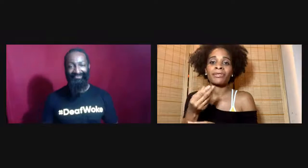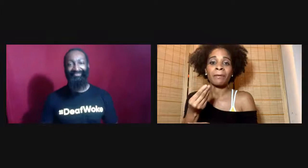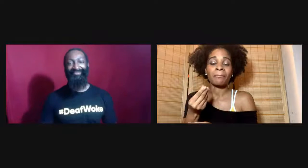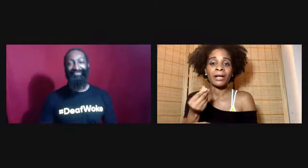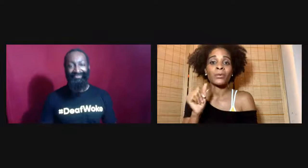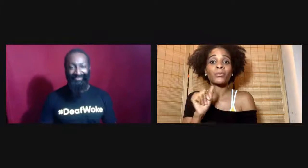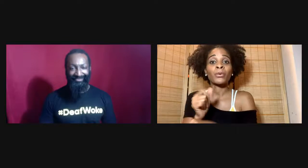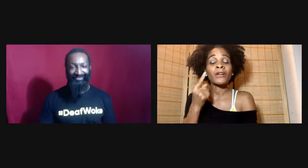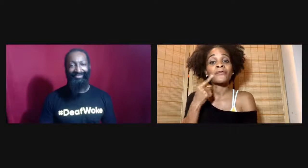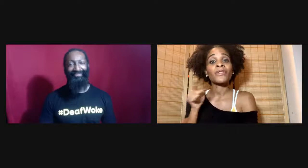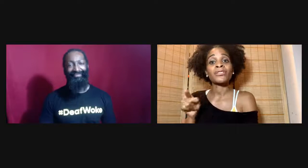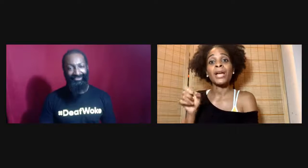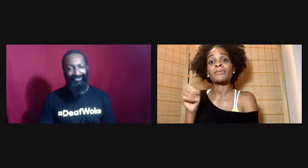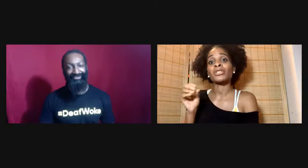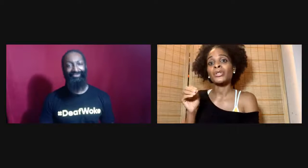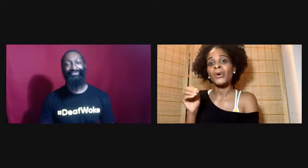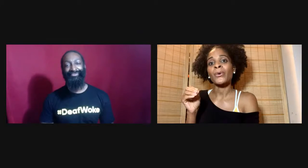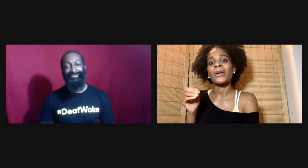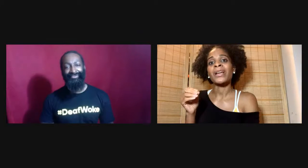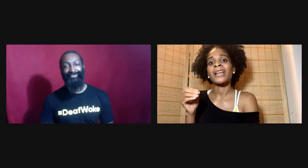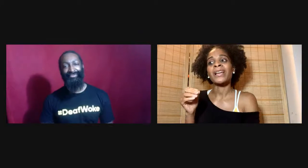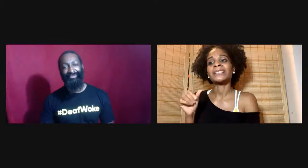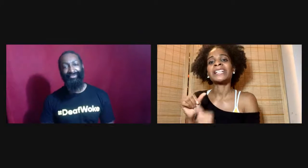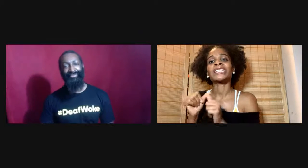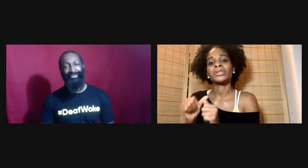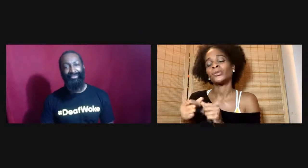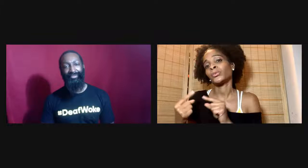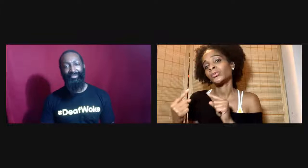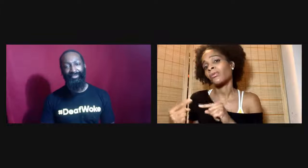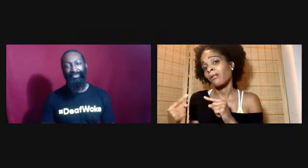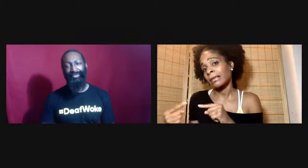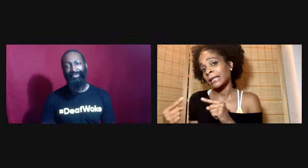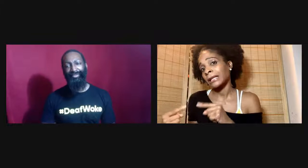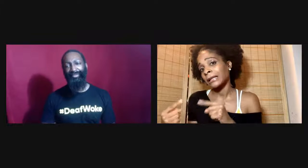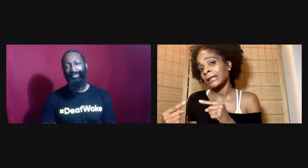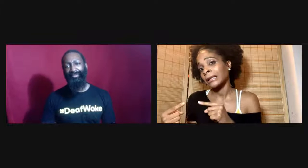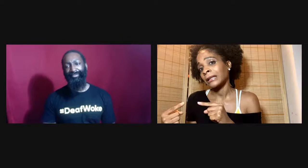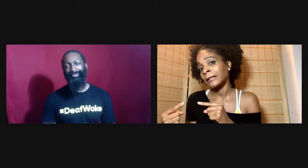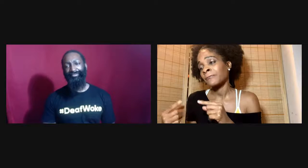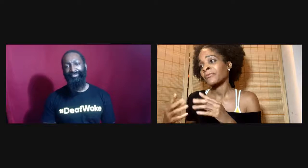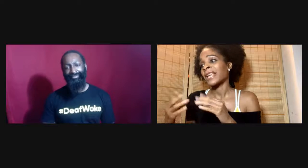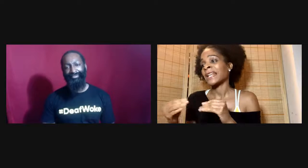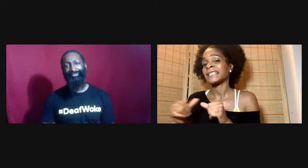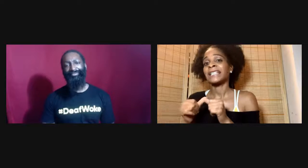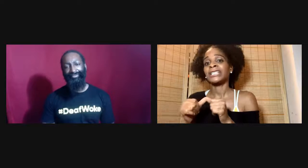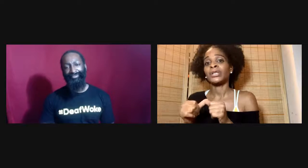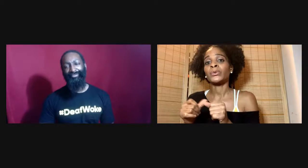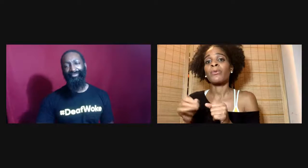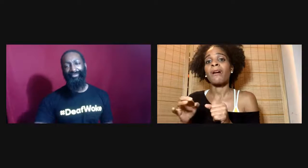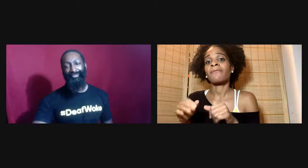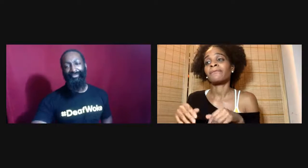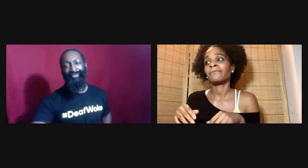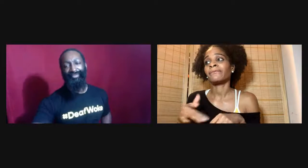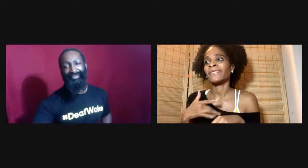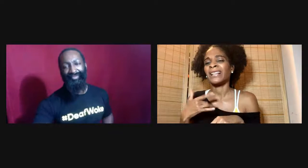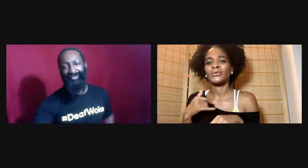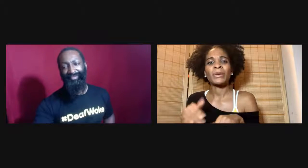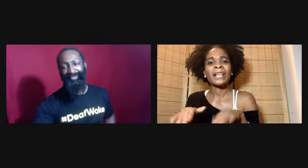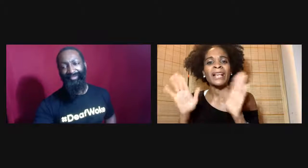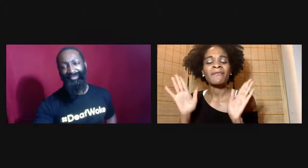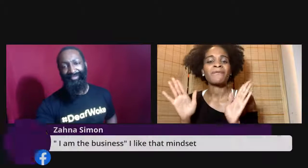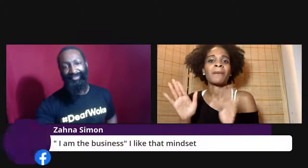Some people don't know how to make the money work for them, and so they continue to struggle and